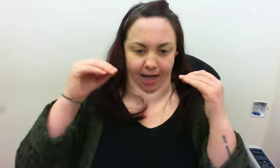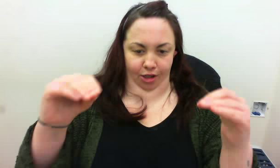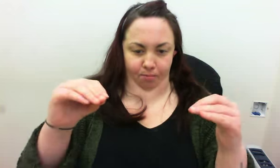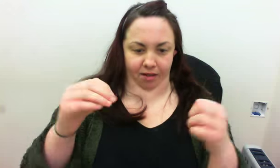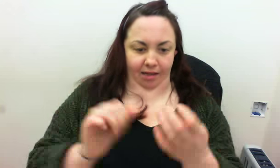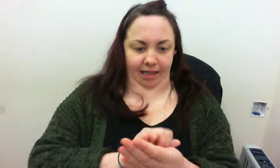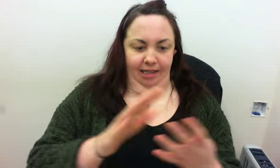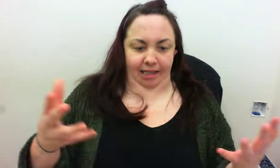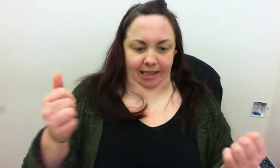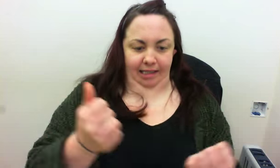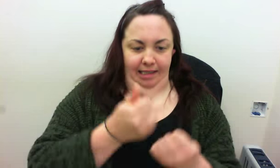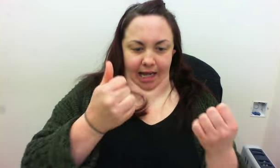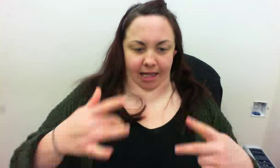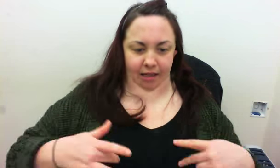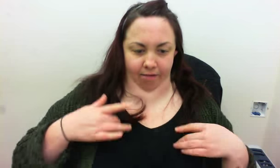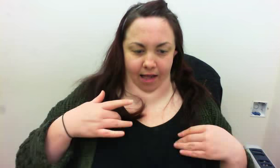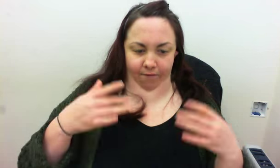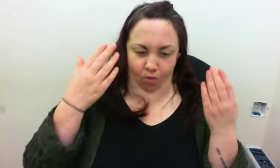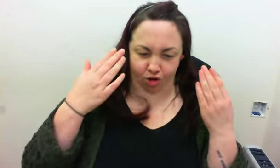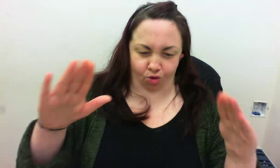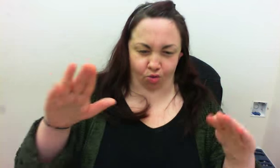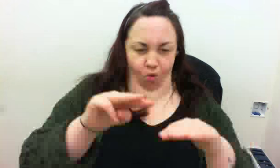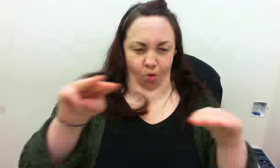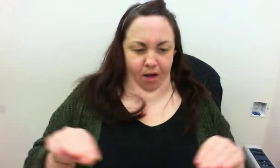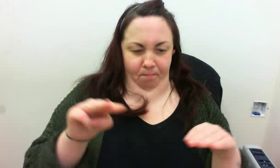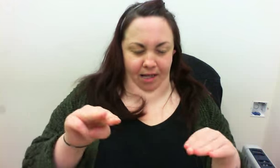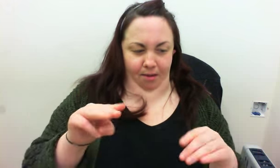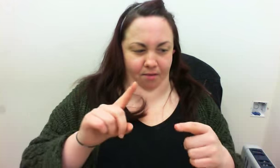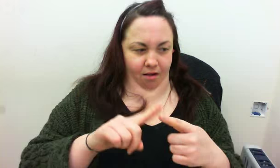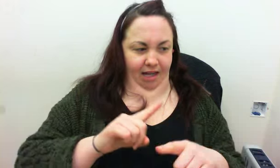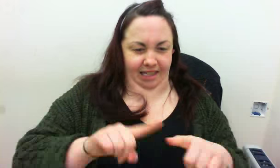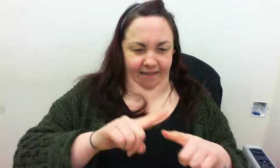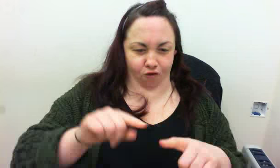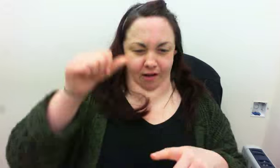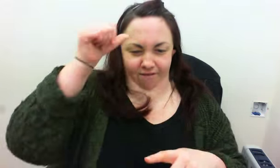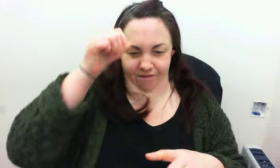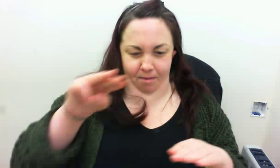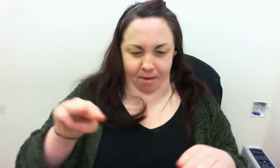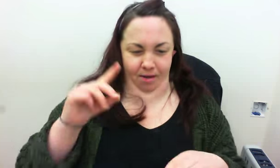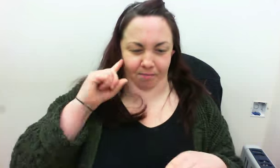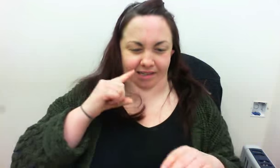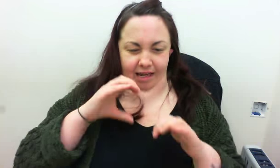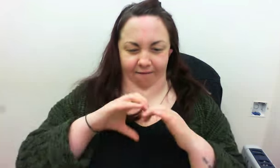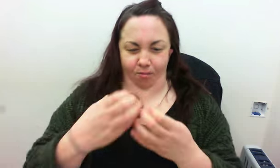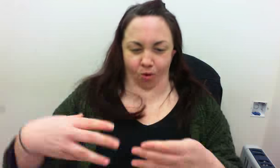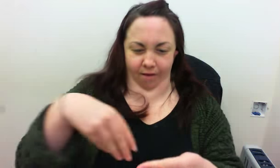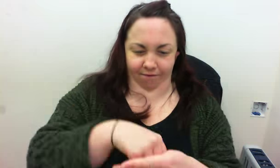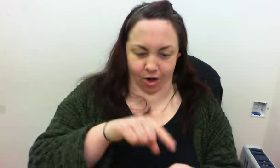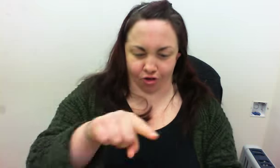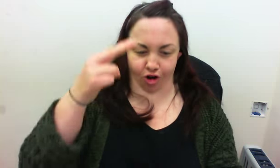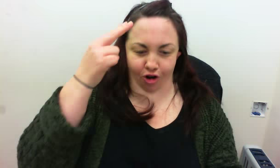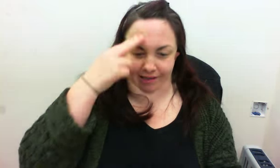We wanted to show people, you know, all the pictures of the celebrities and get people involved and to get understanding of sign language and, you know, to